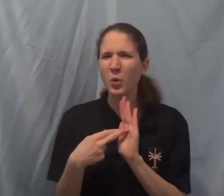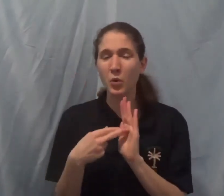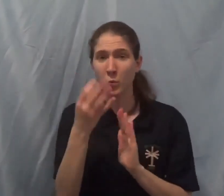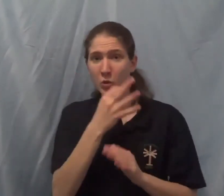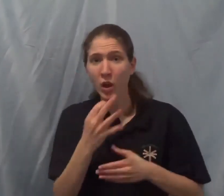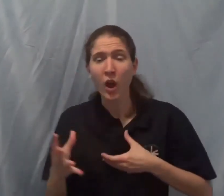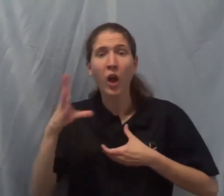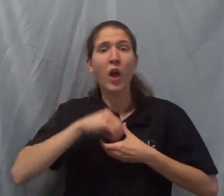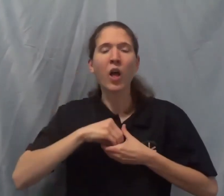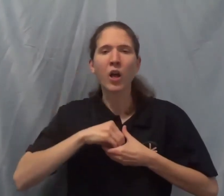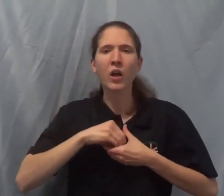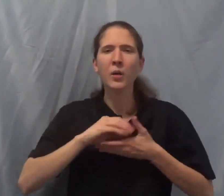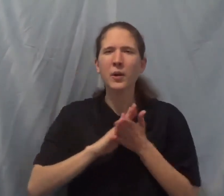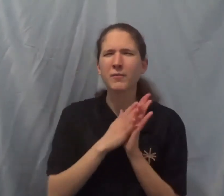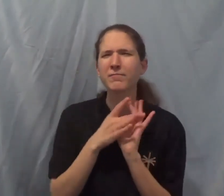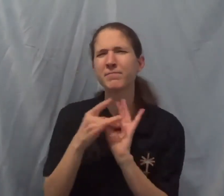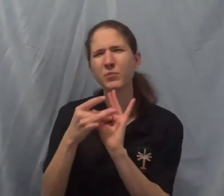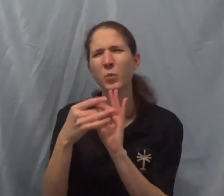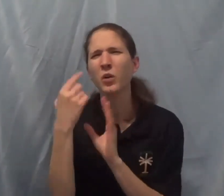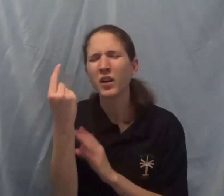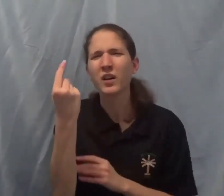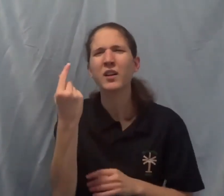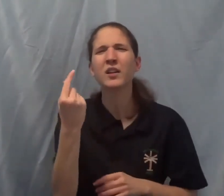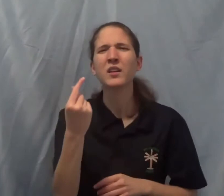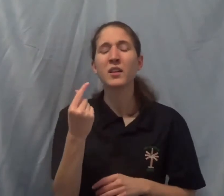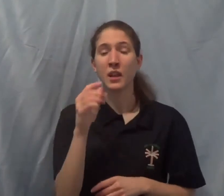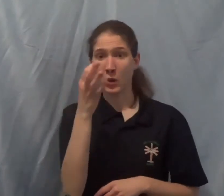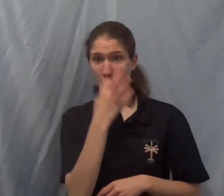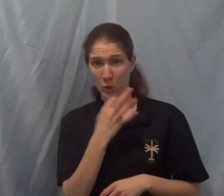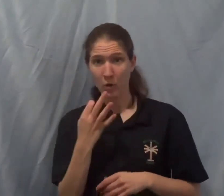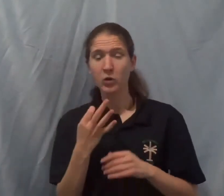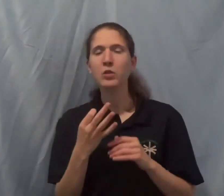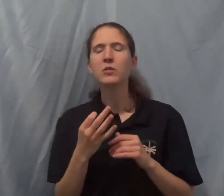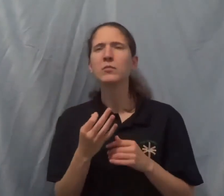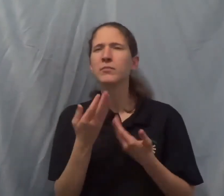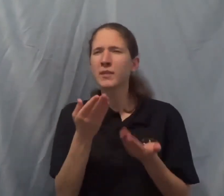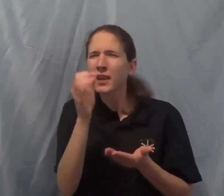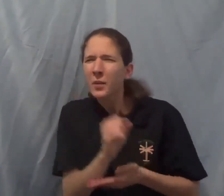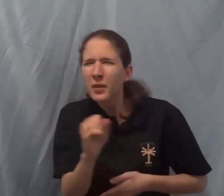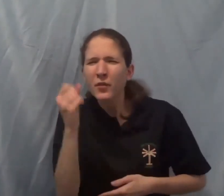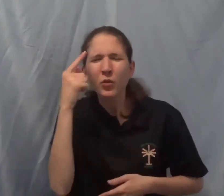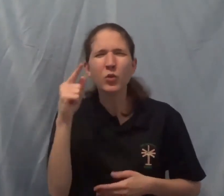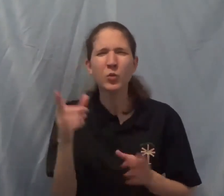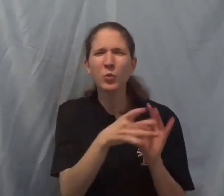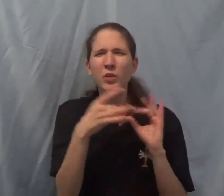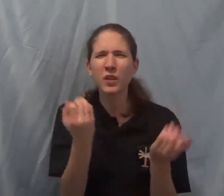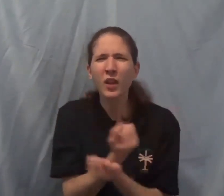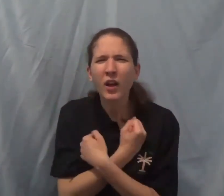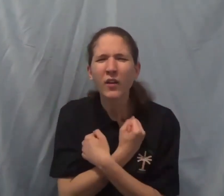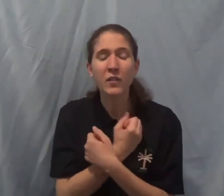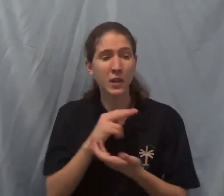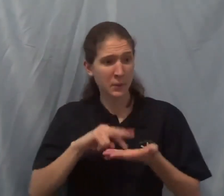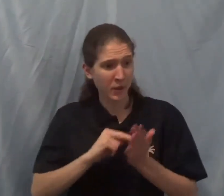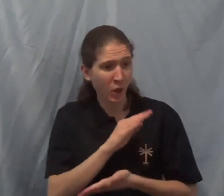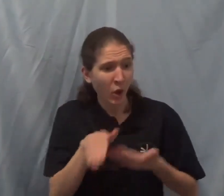like Christ, he or she has to live for other people, loving each and every one around. around him or her, and indeed all